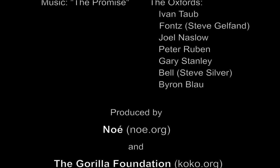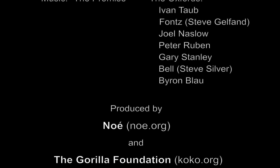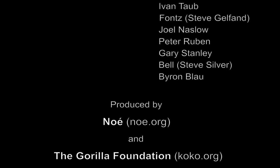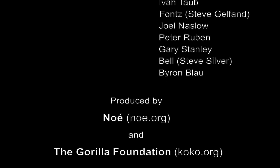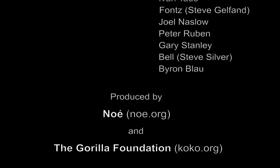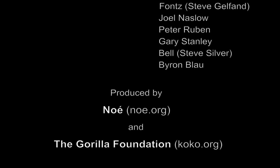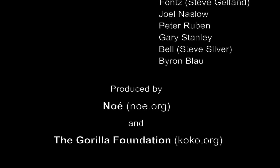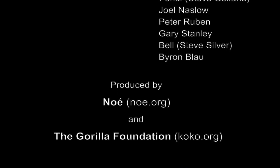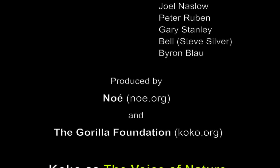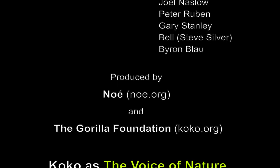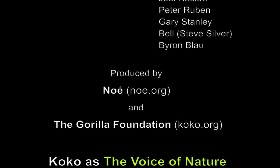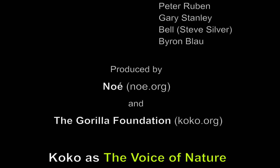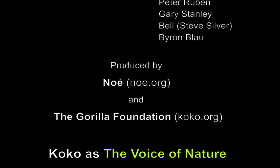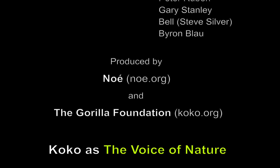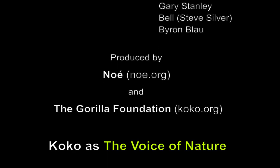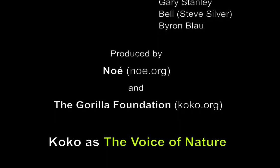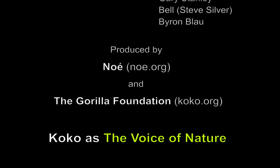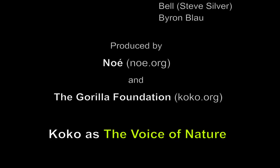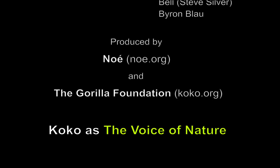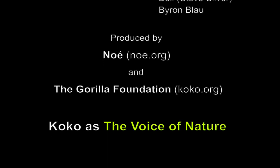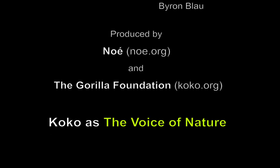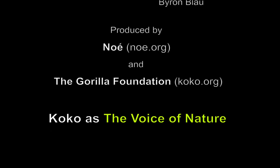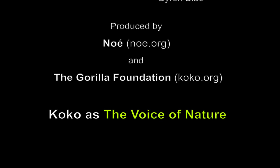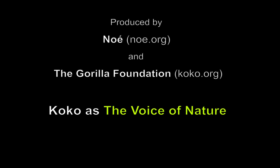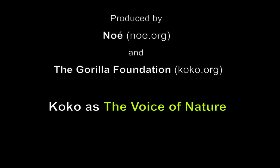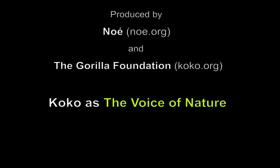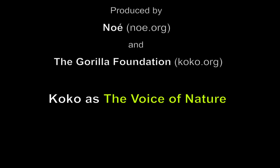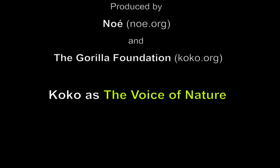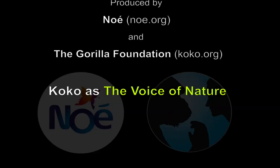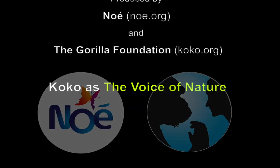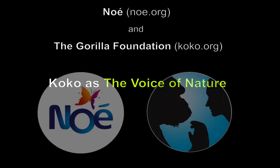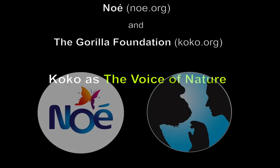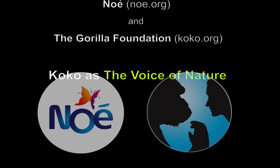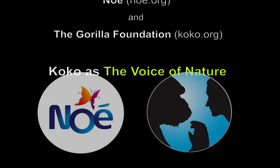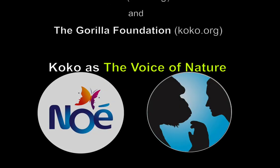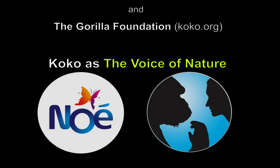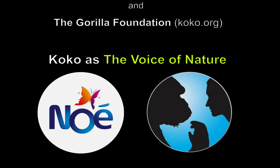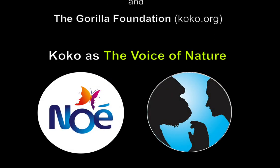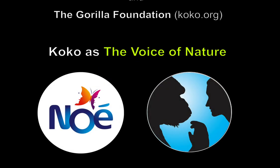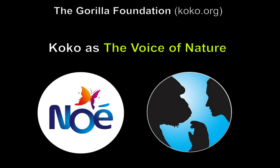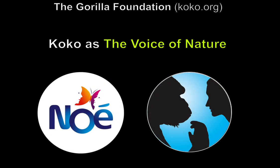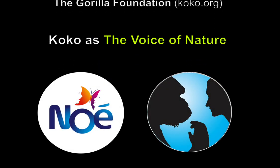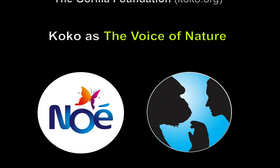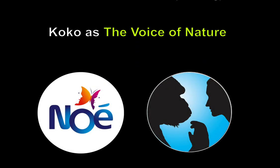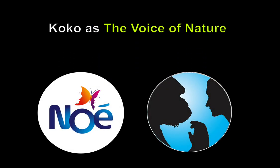If the sea, we got to save the sky. To